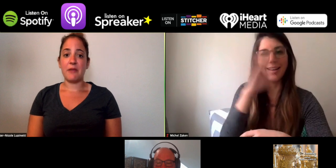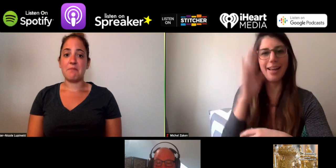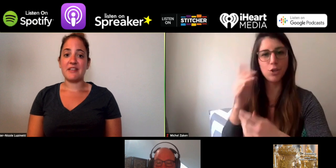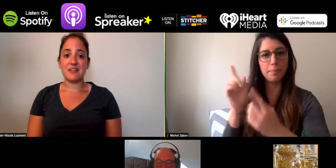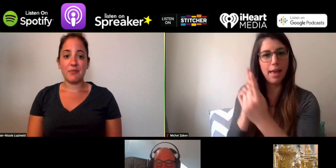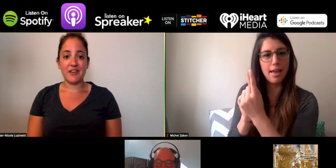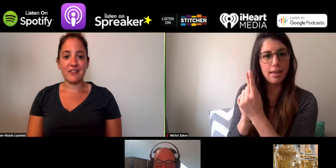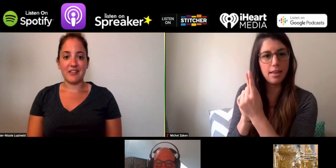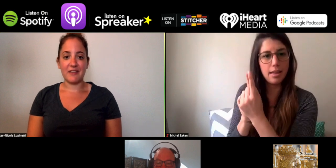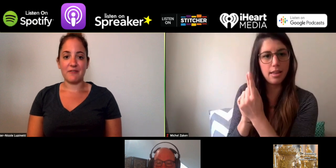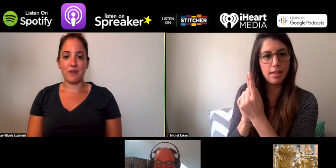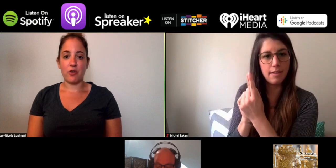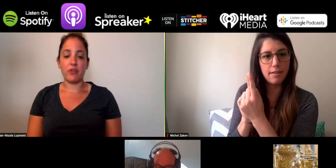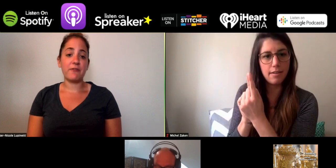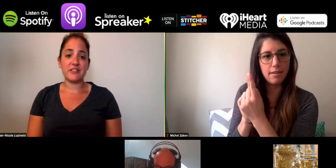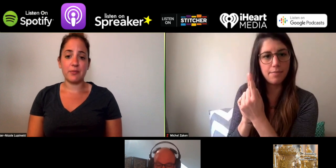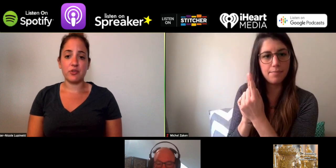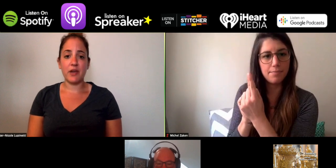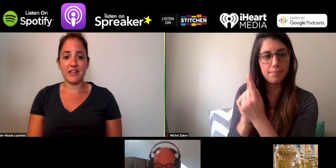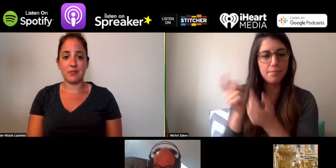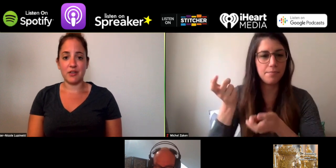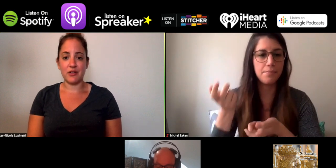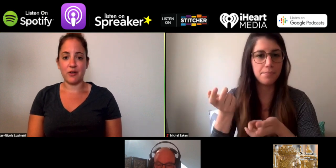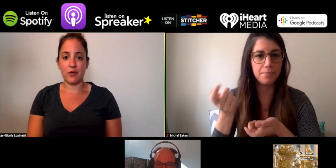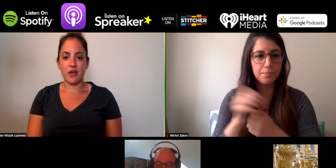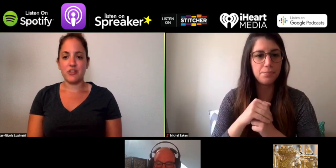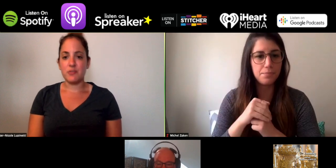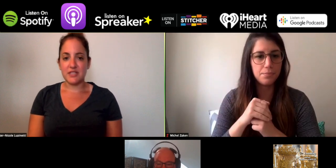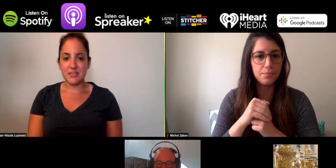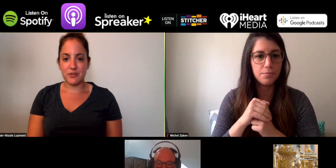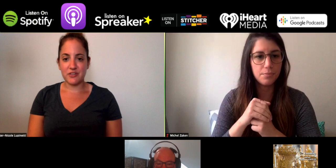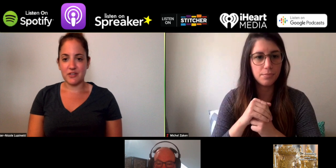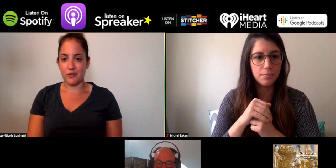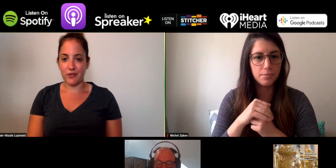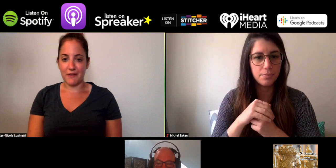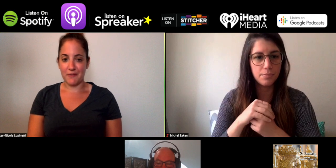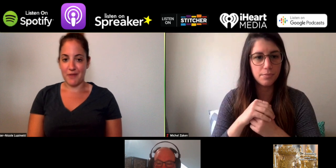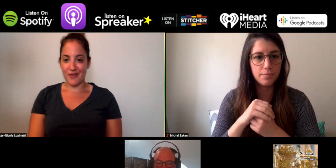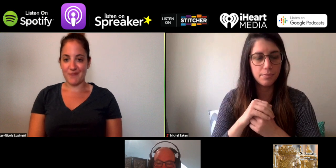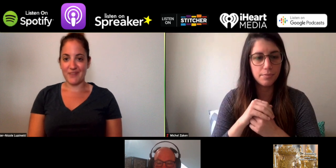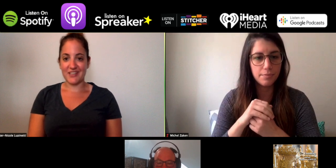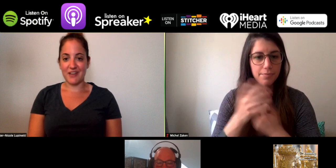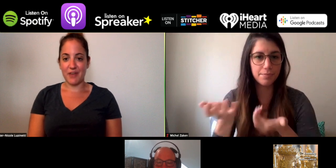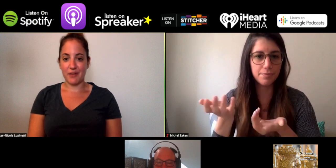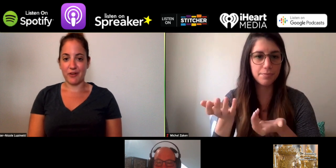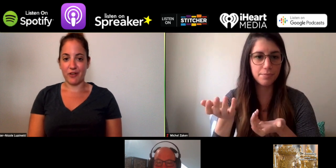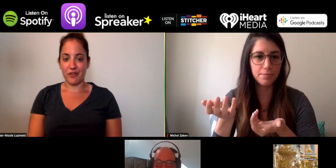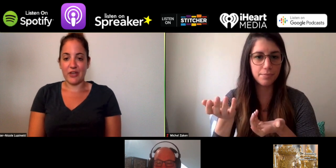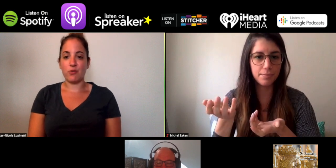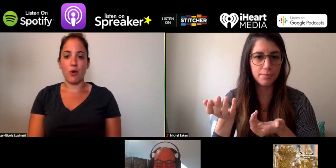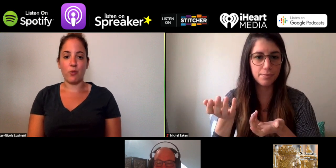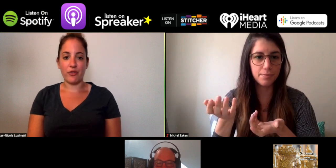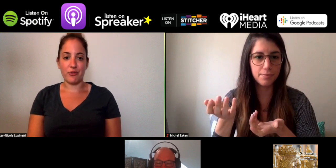if they miss something that they've, or like, for example, you might ask somebody, you know, do you miss this person even though they've never met them? It's kind of that parallel